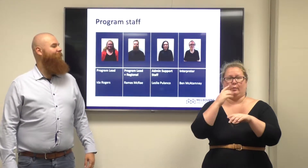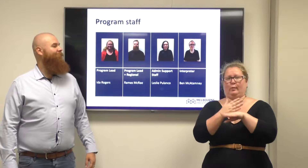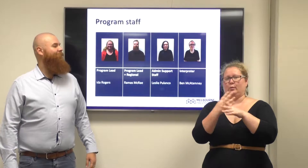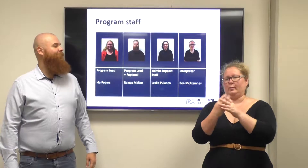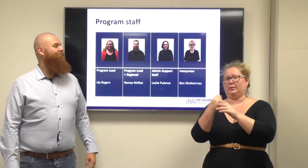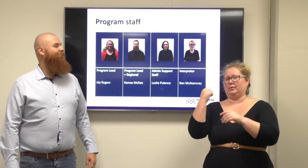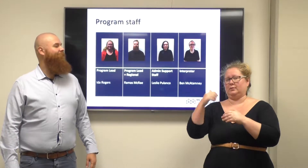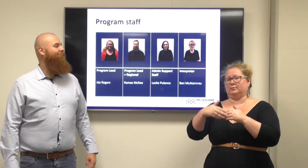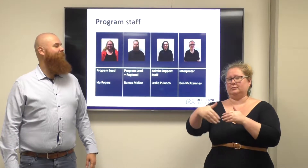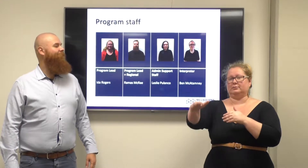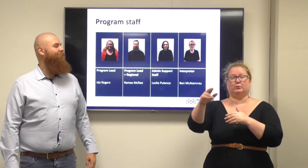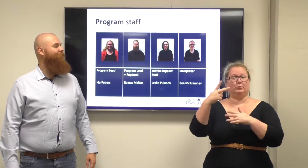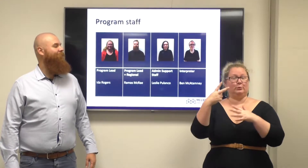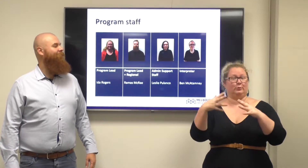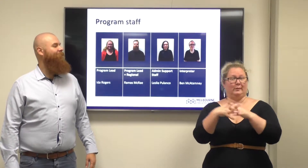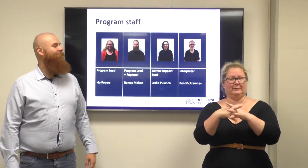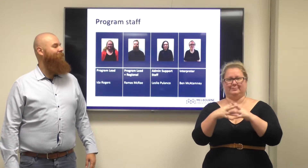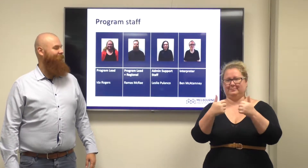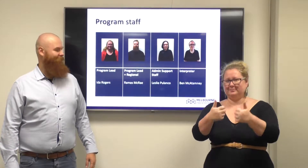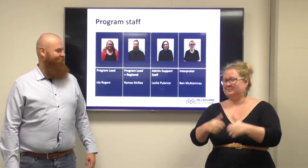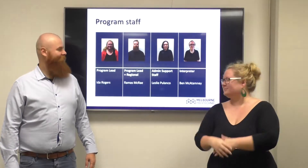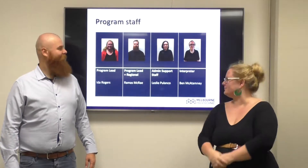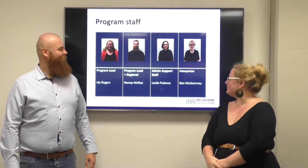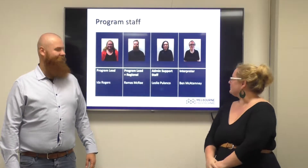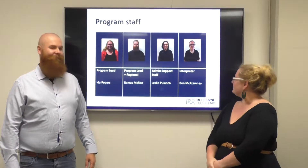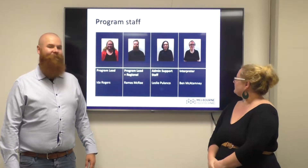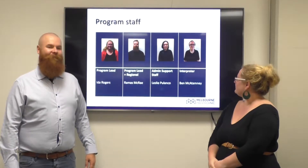The people in Preston, in Certificate 2,